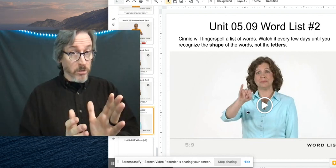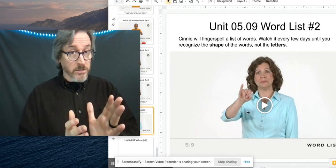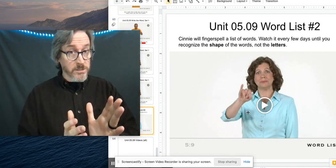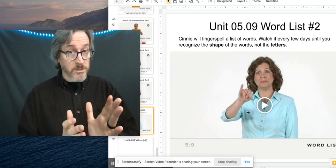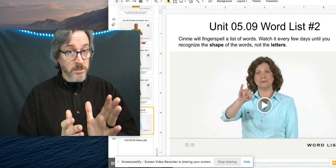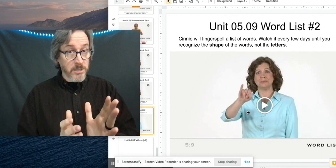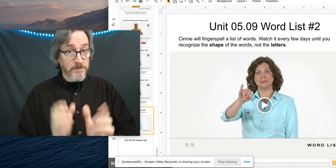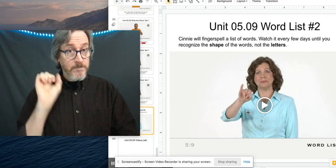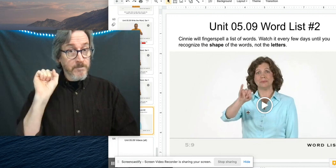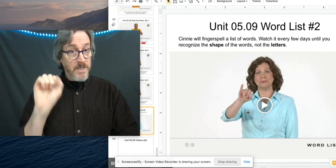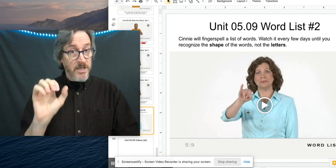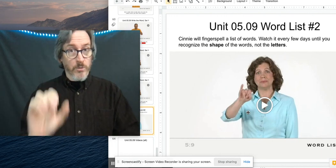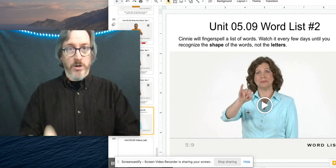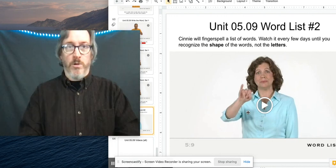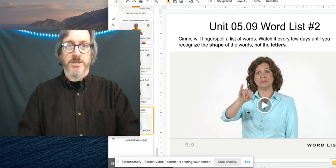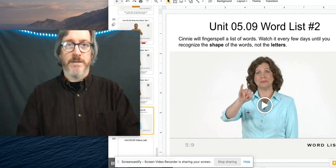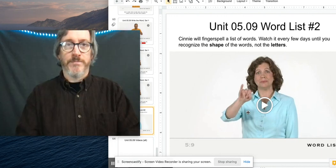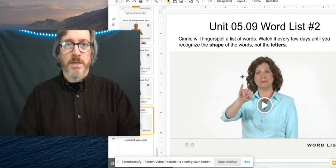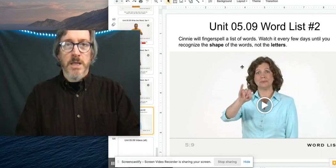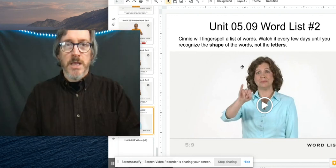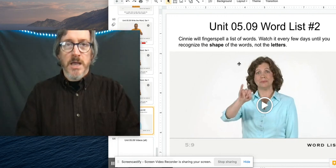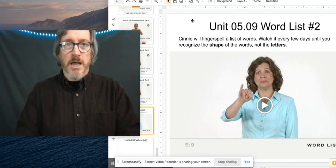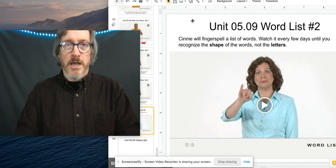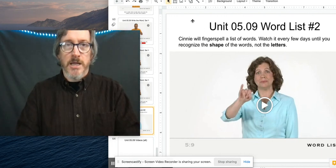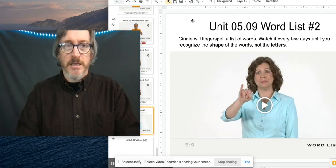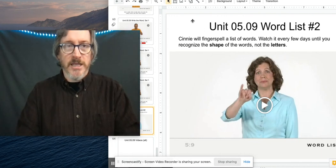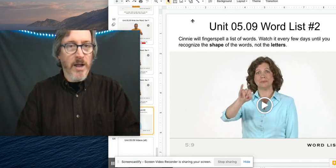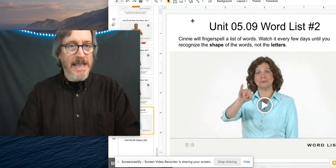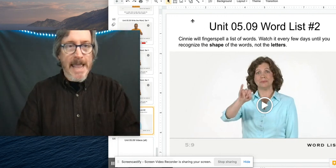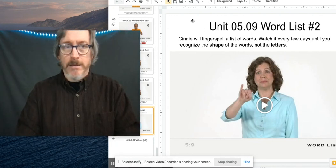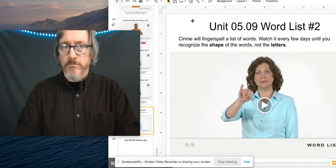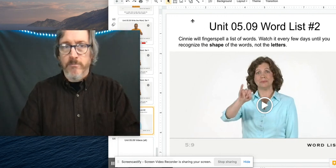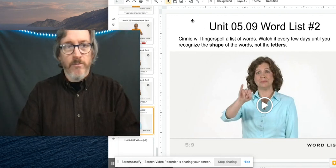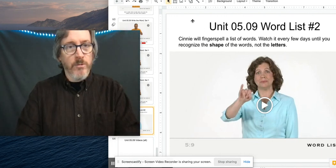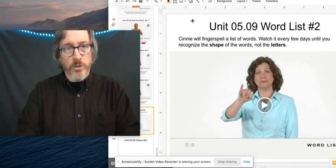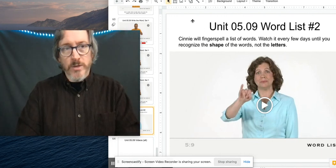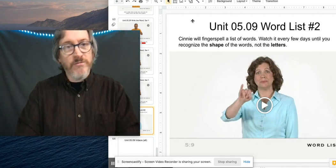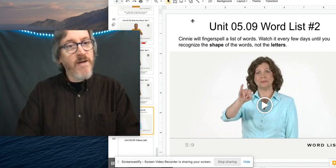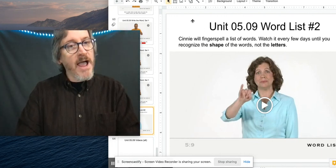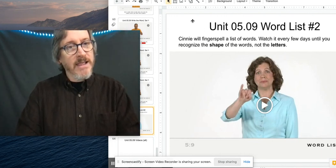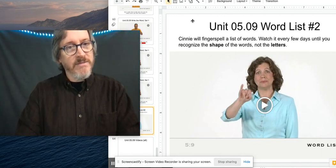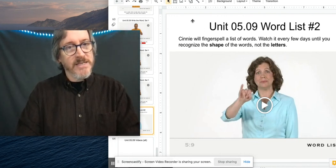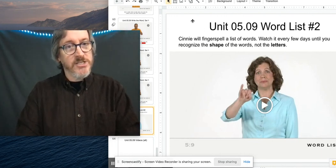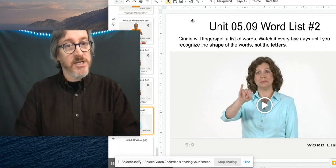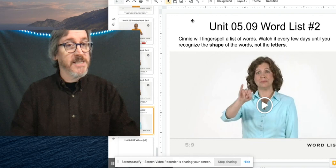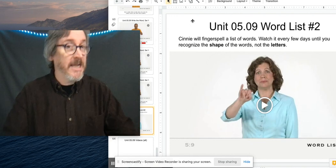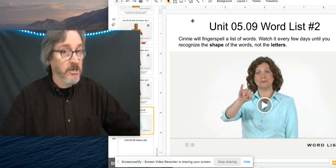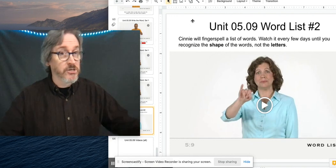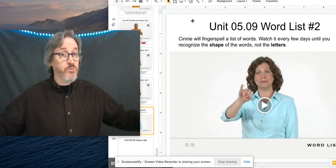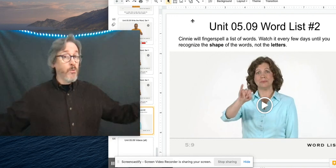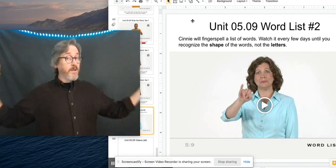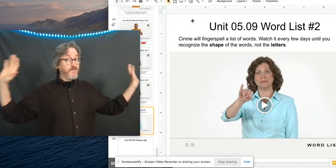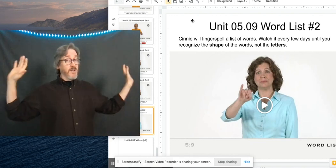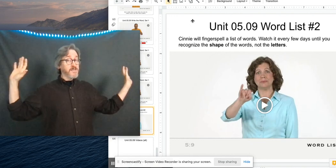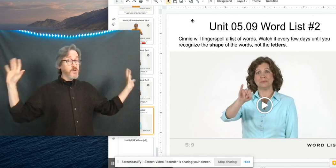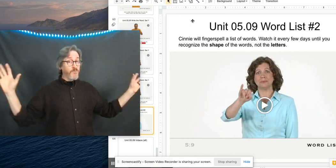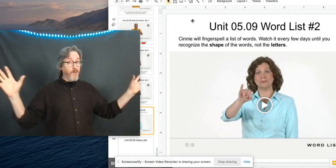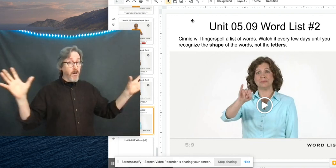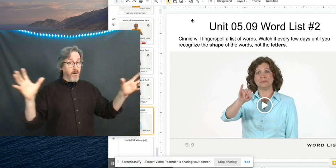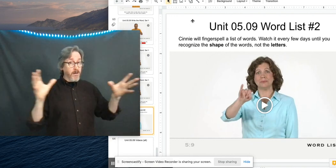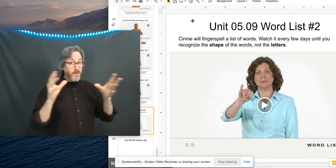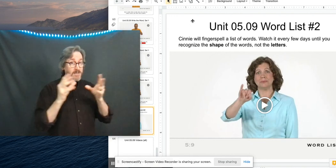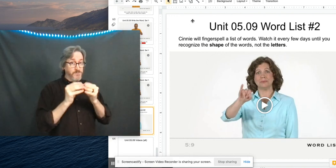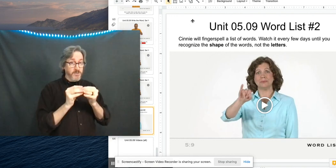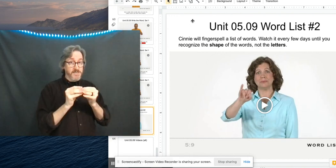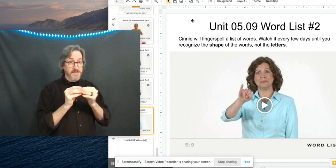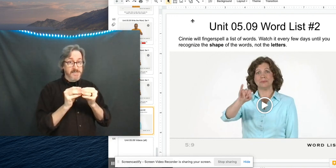difficult words, and you want to watch them. Again, Unit 5 is just, here's what we've done so